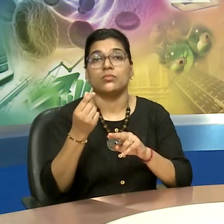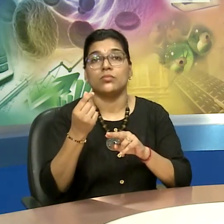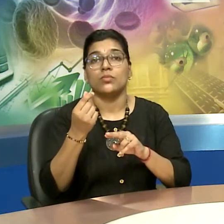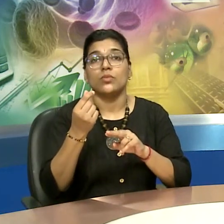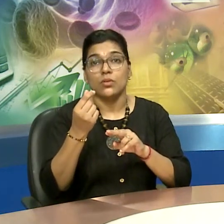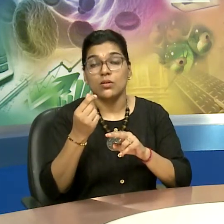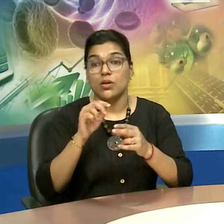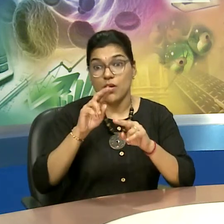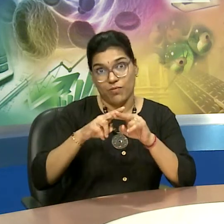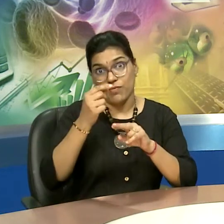financial,